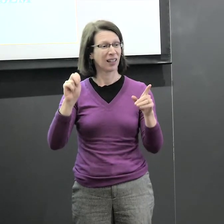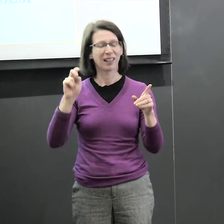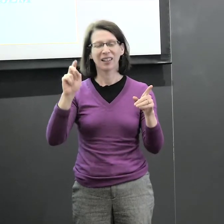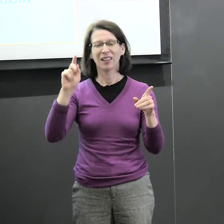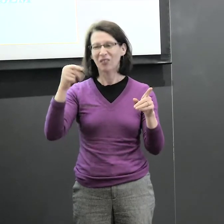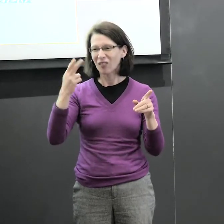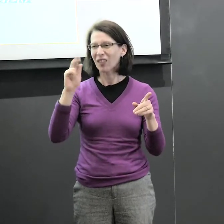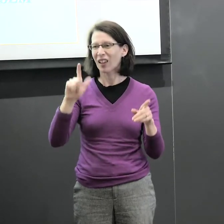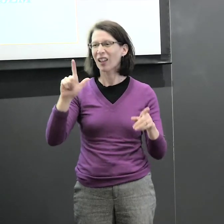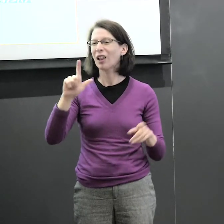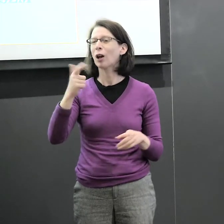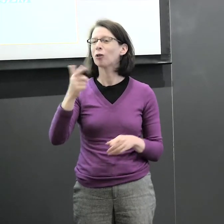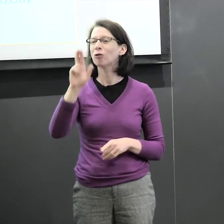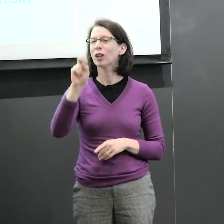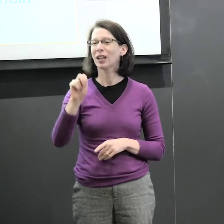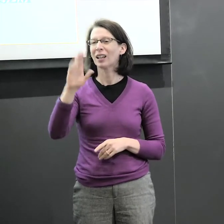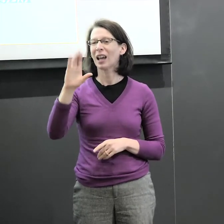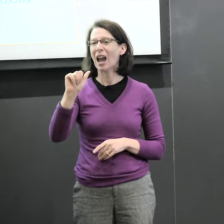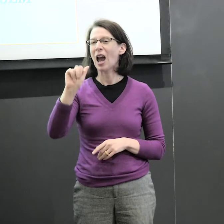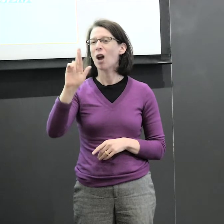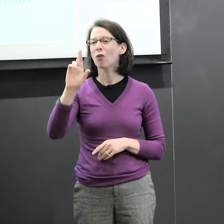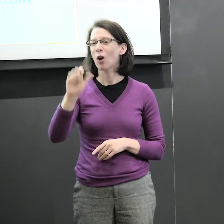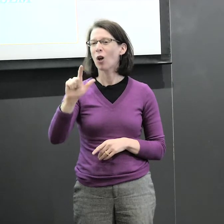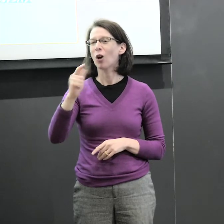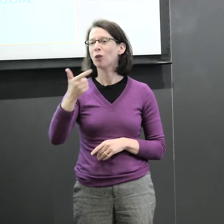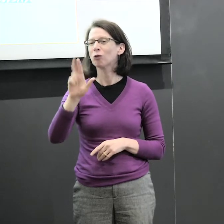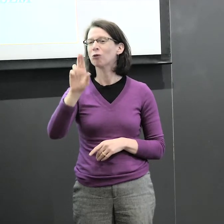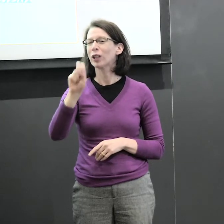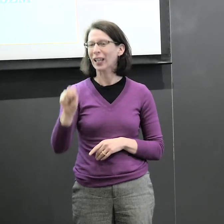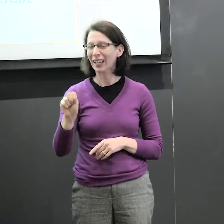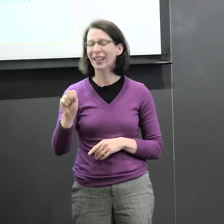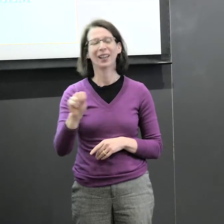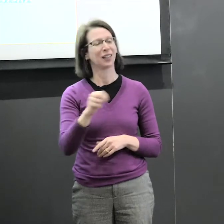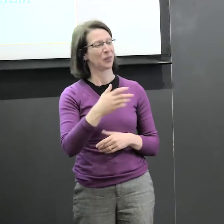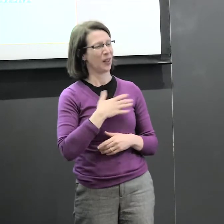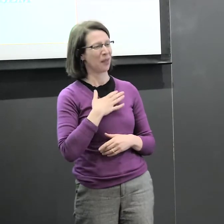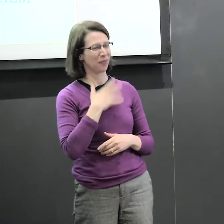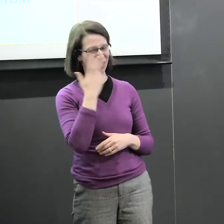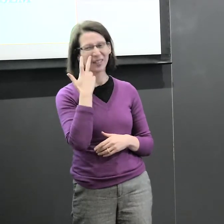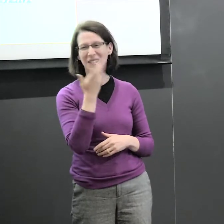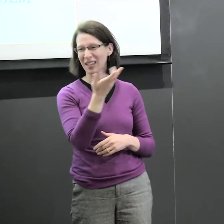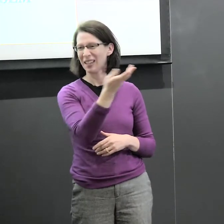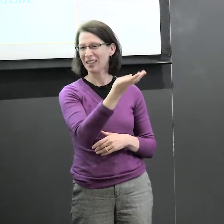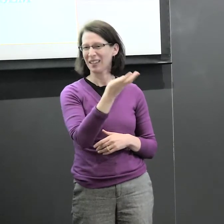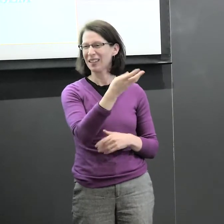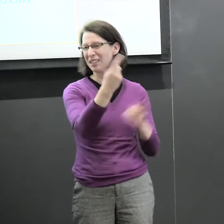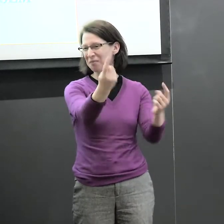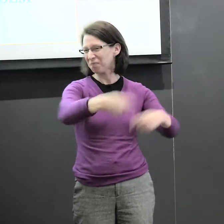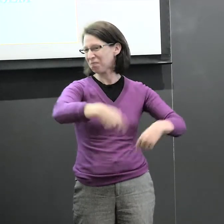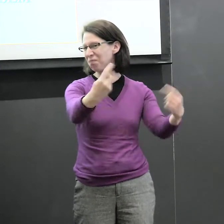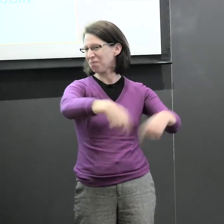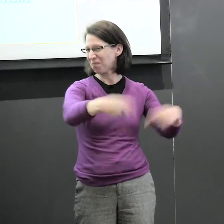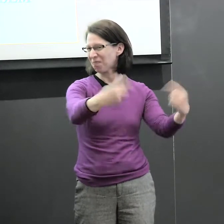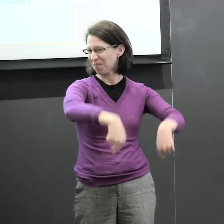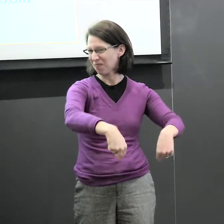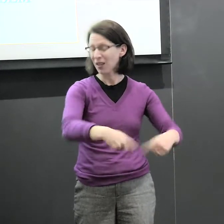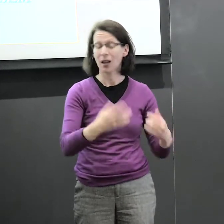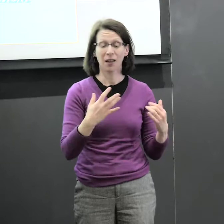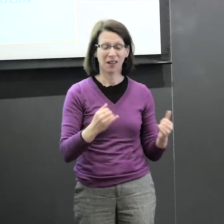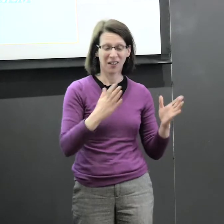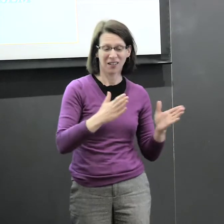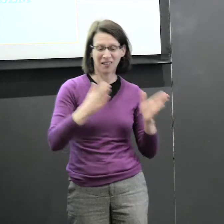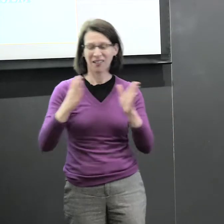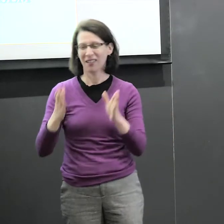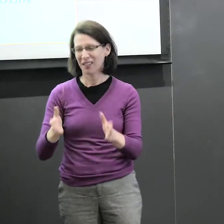all sitting there, and we're very happy to see them, as we so often do. We're now going to move to the more academically focused part